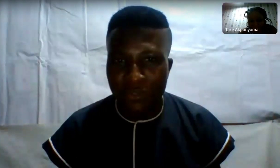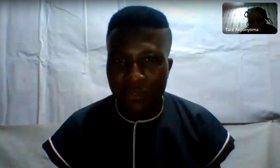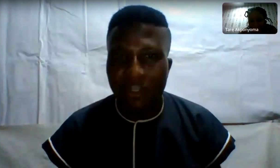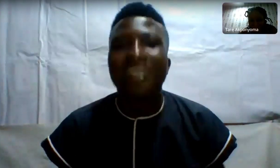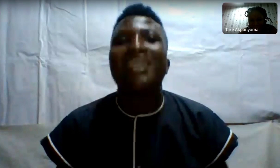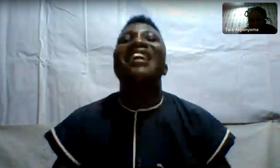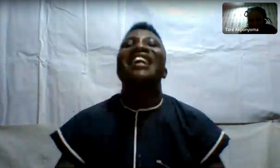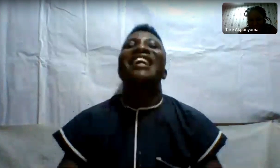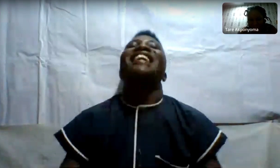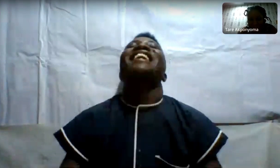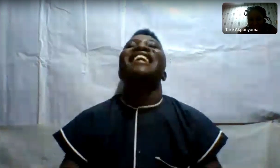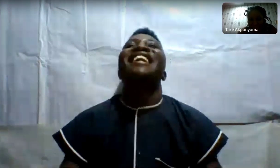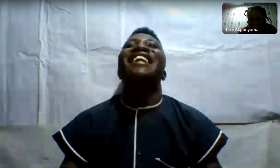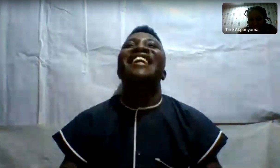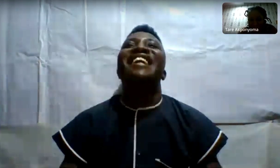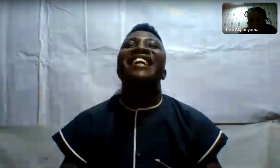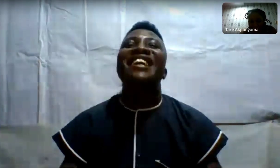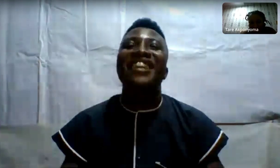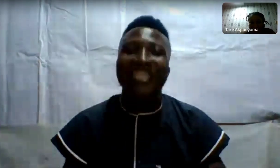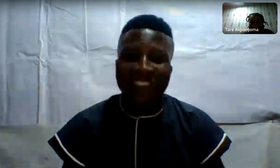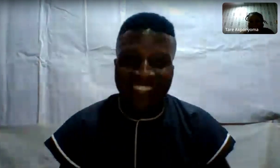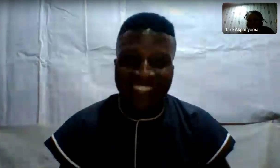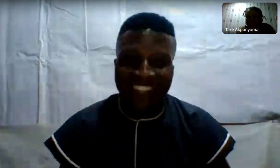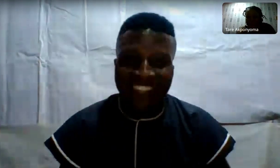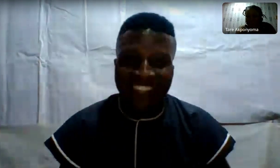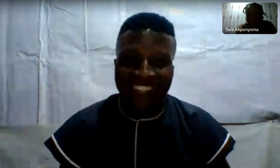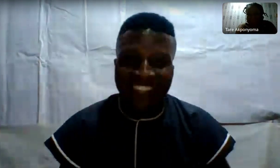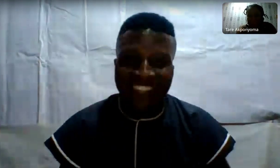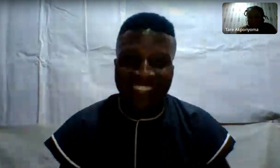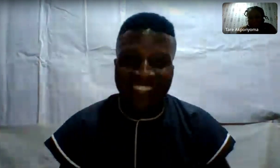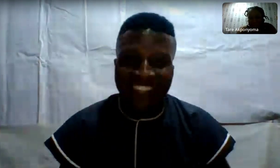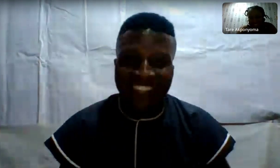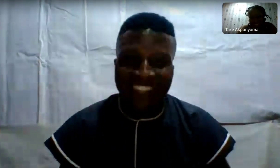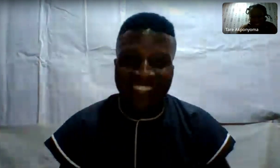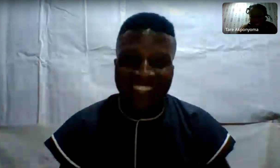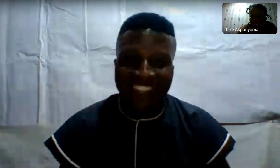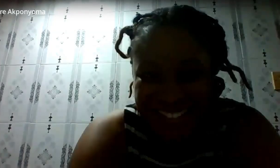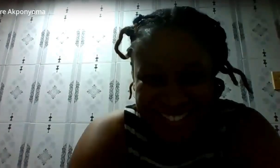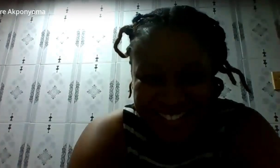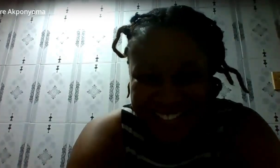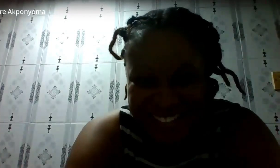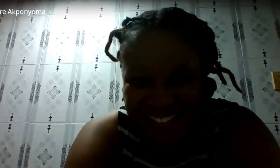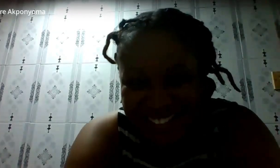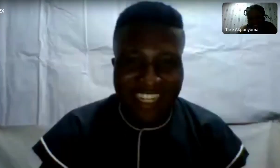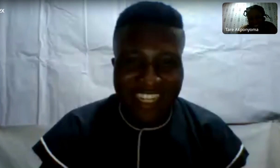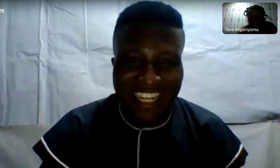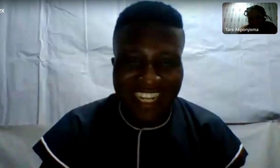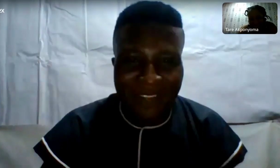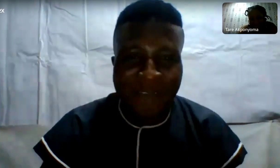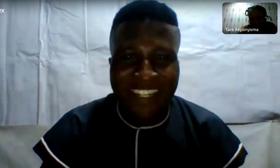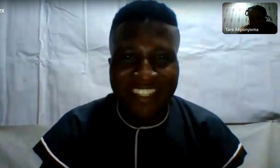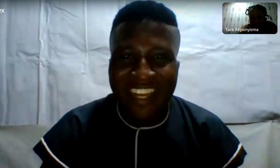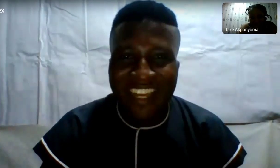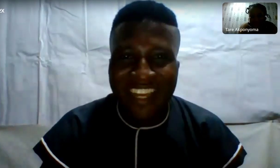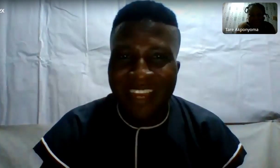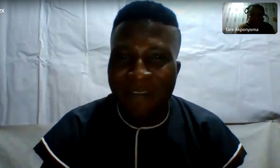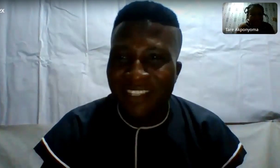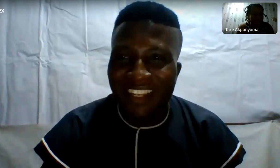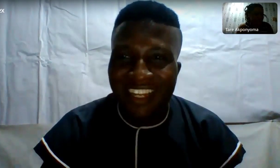Okay. Okay. Okay, my jazz failed me this time. It's a lady. Hi, Taye, you're welcome.